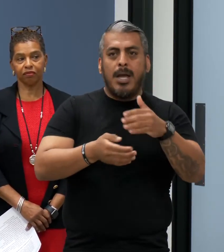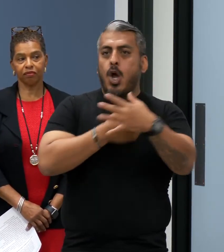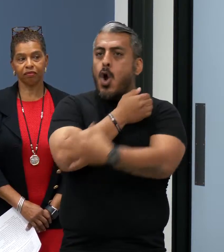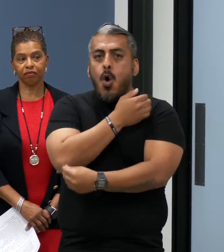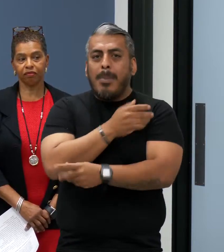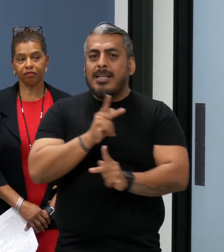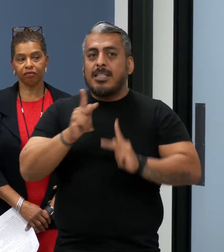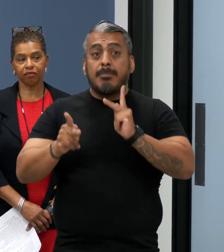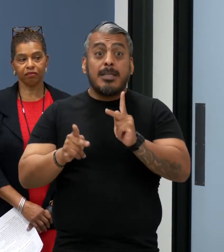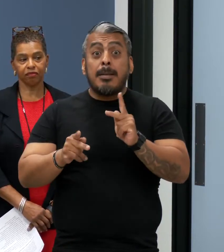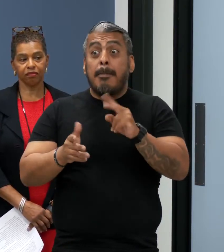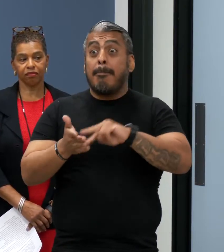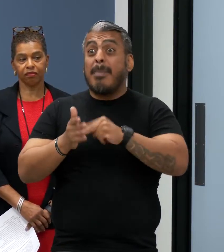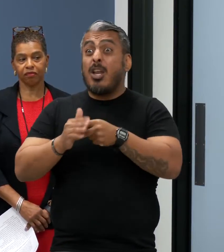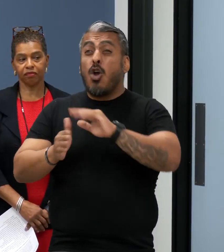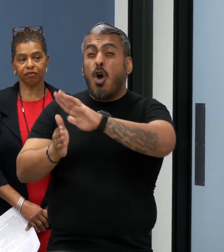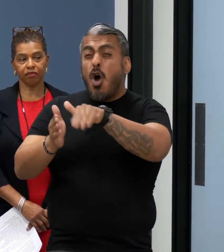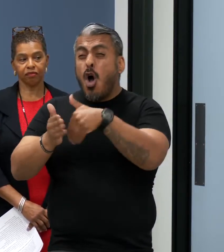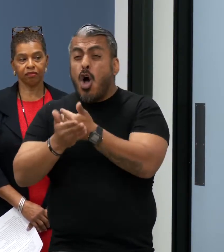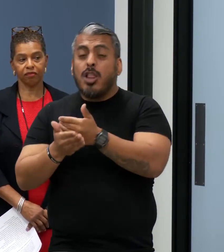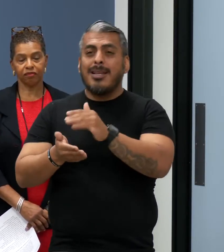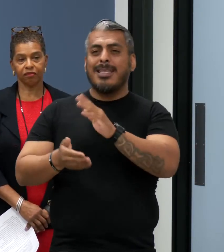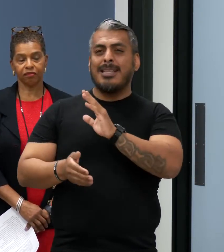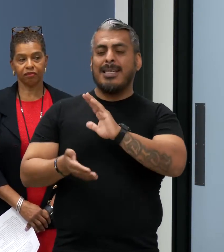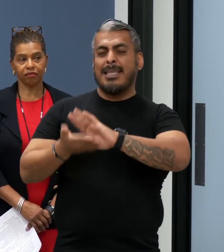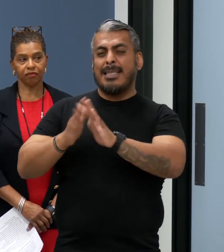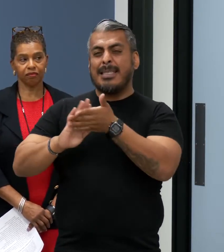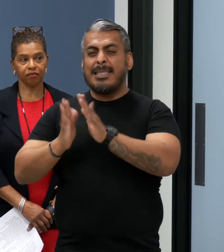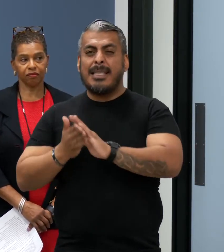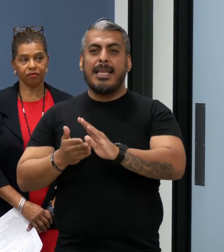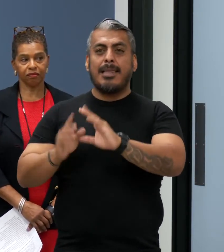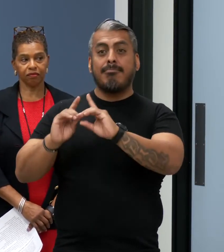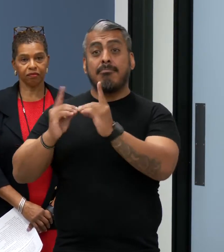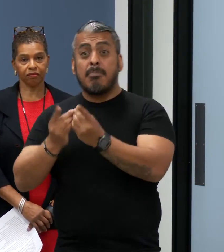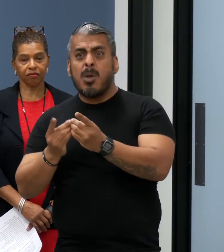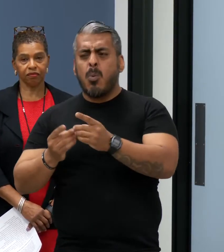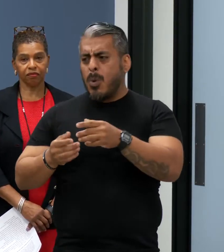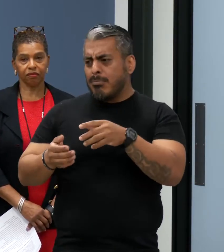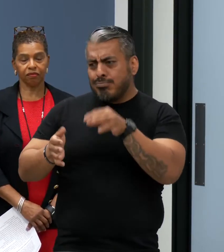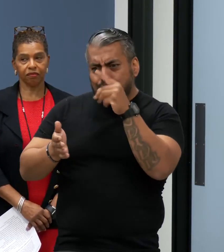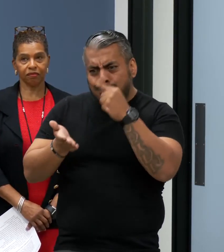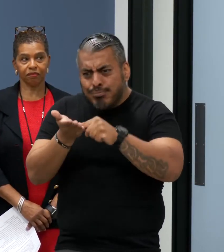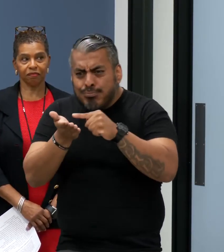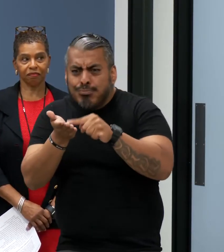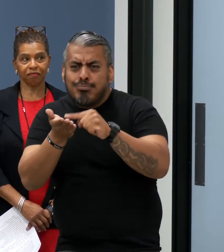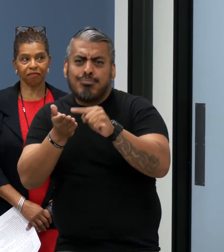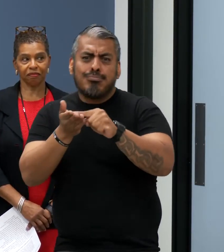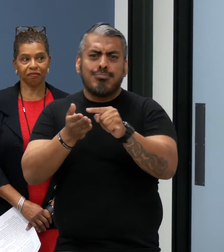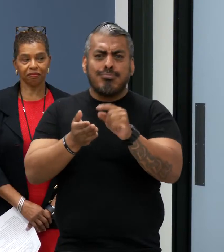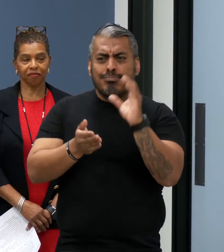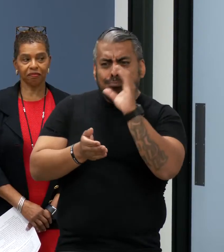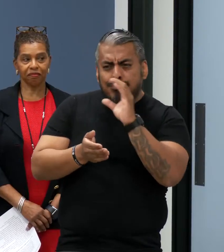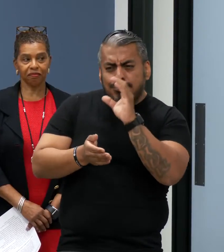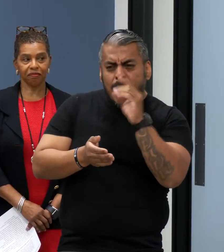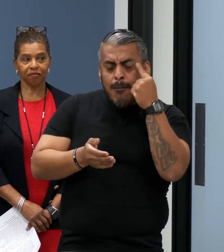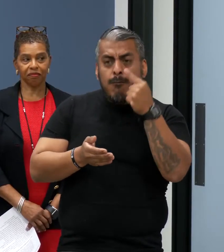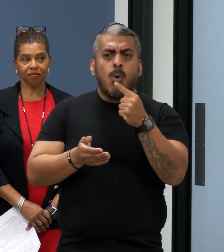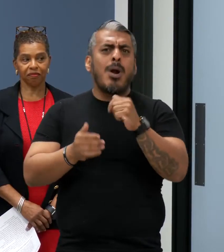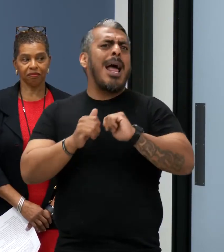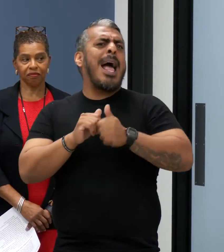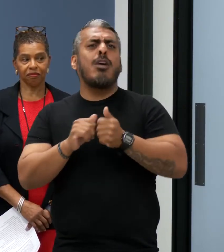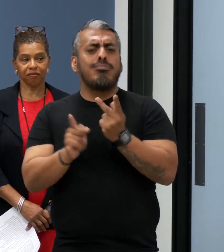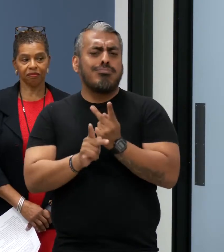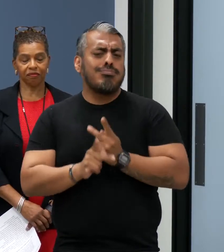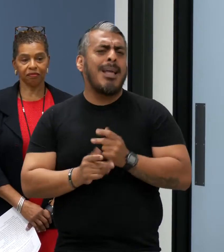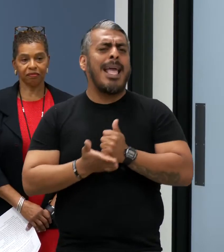means all of the city departments will continue to work together to coordinate efforts and resources to provide real solutions. In